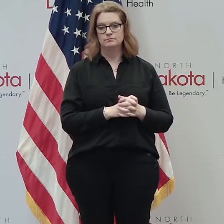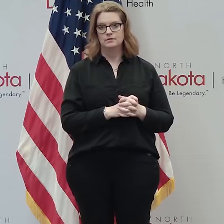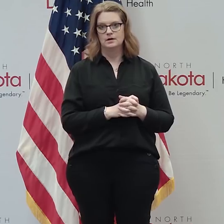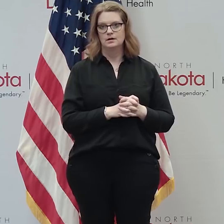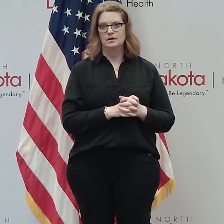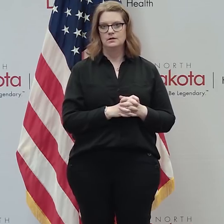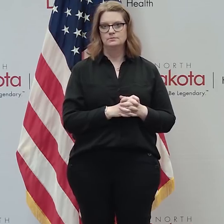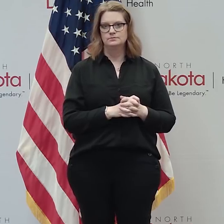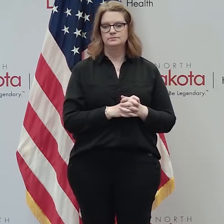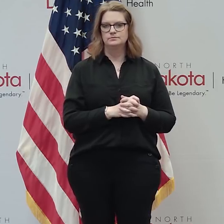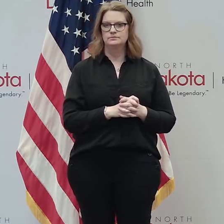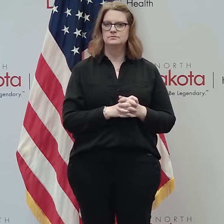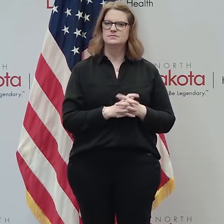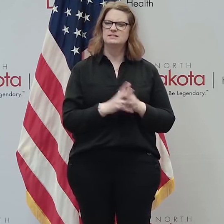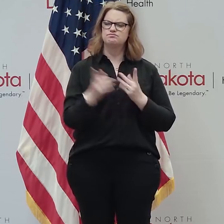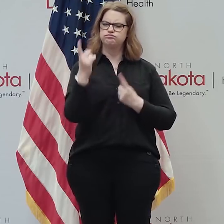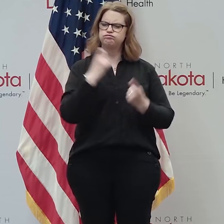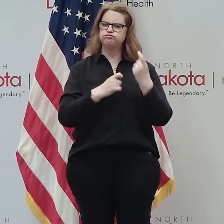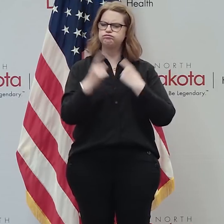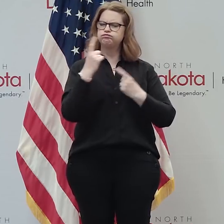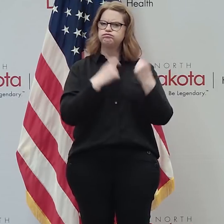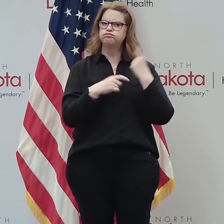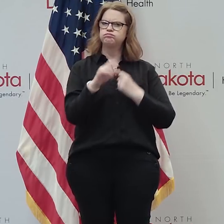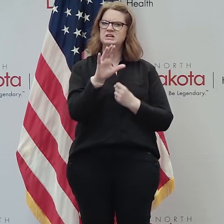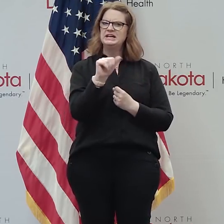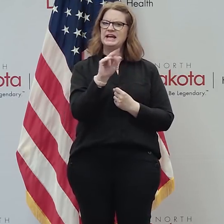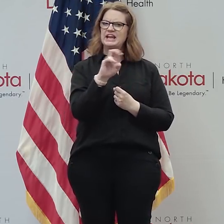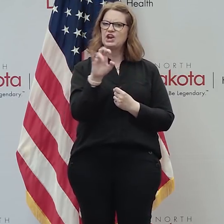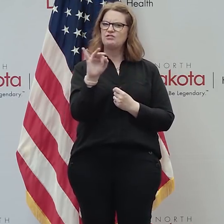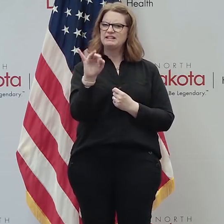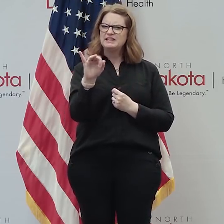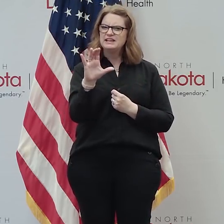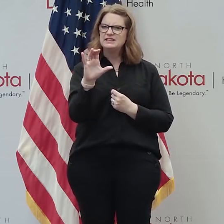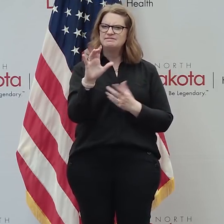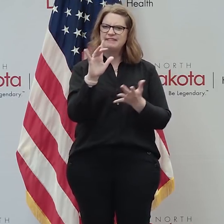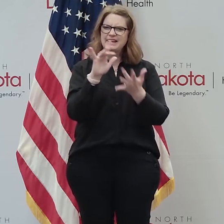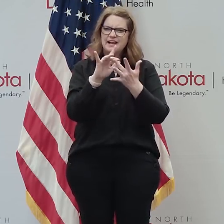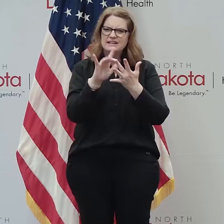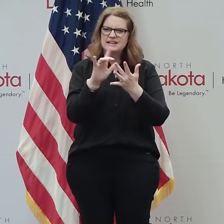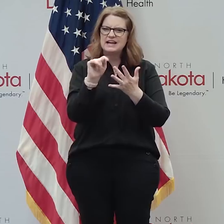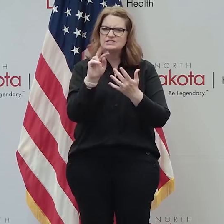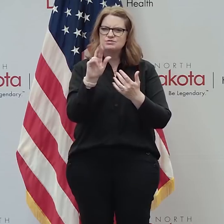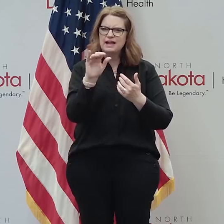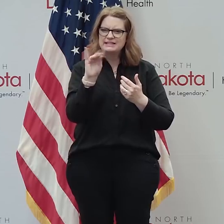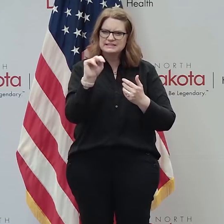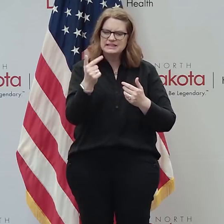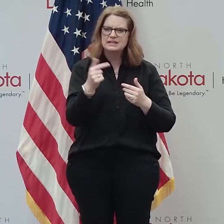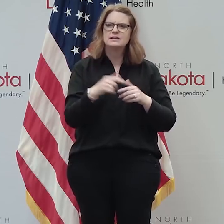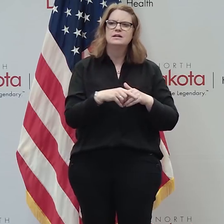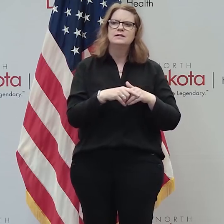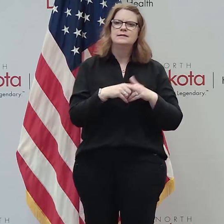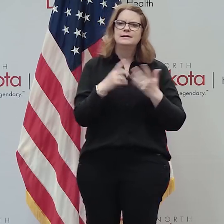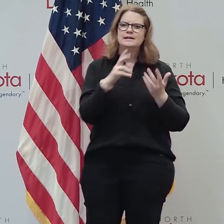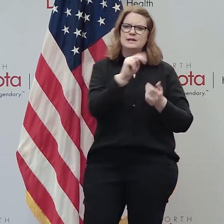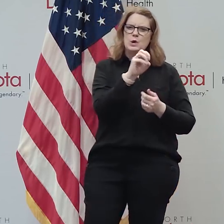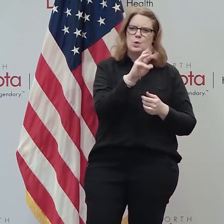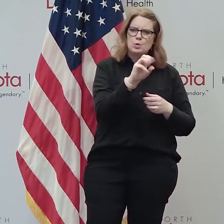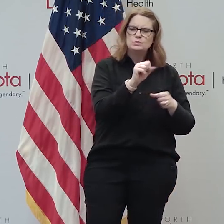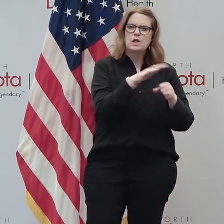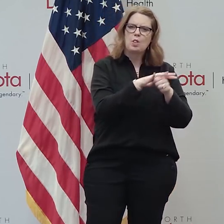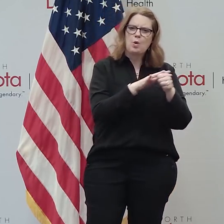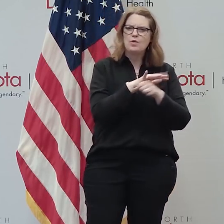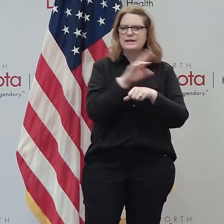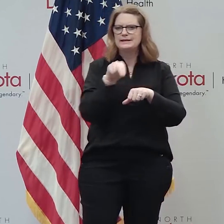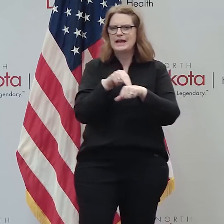We've received a lot of questions about the CARE-19 contacting tracing app. There's been a lot of news, both locally,